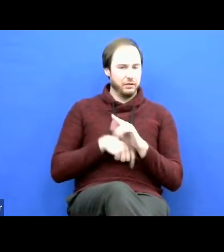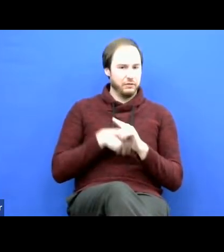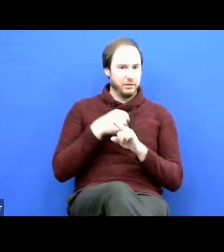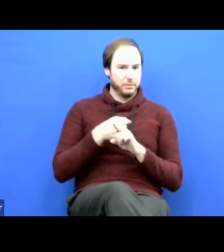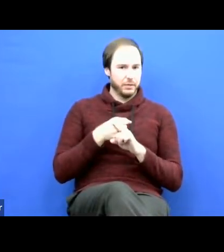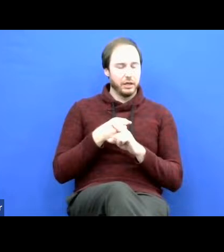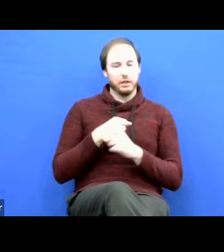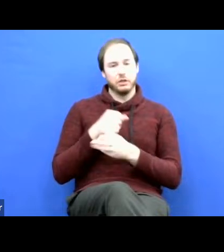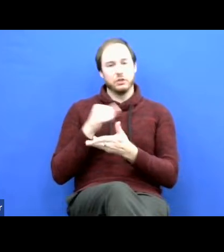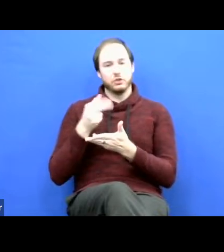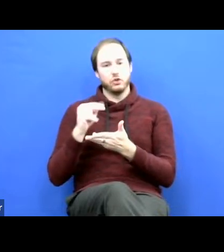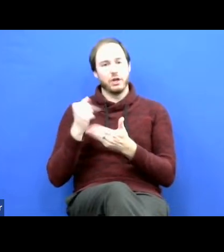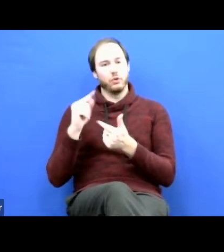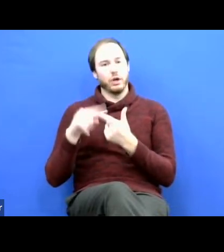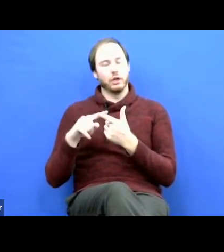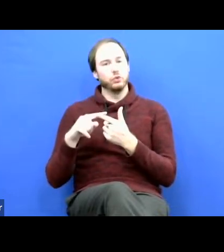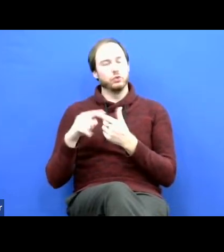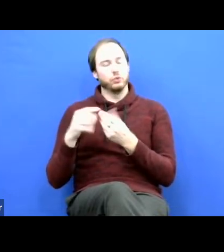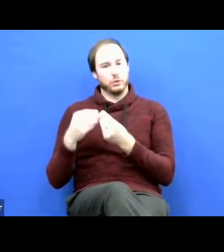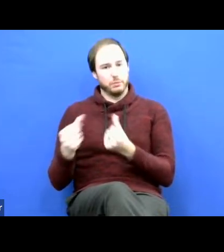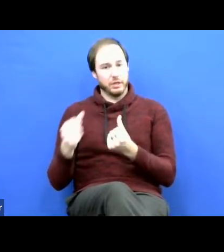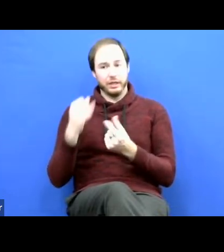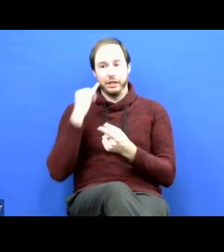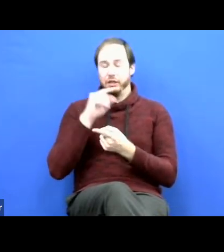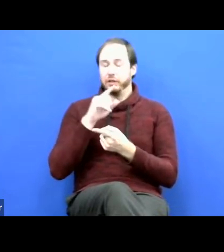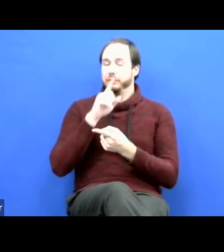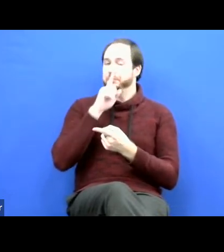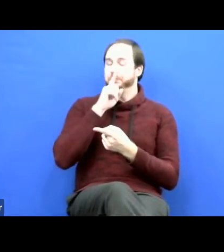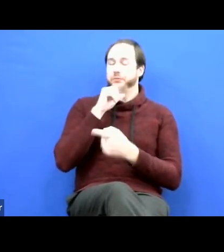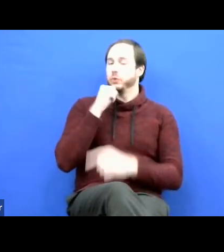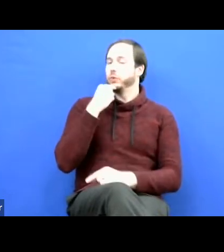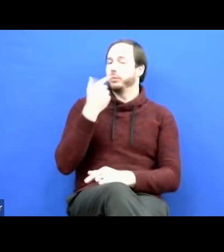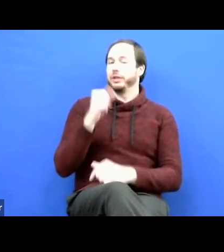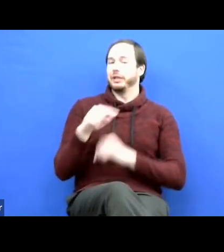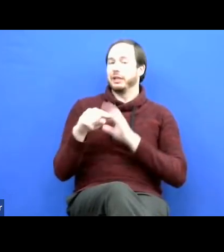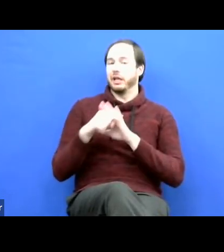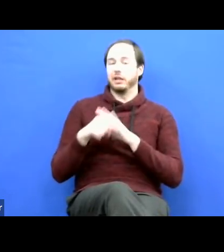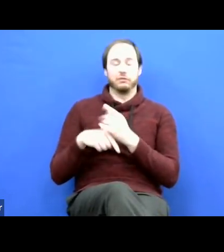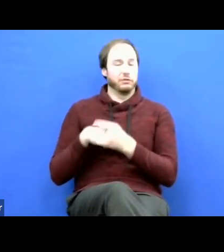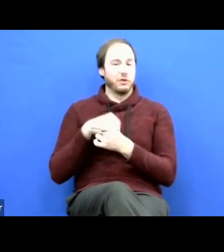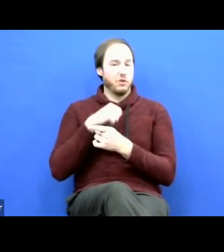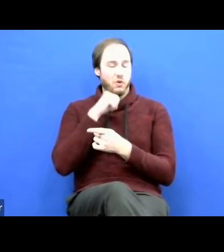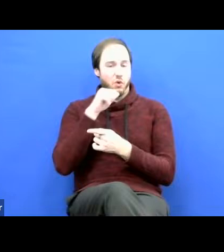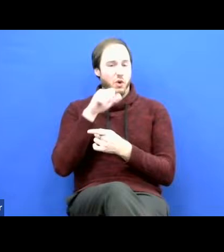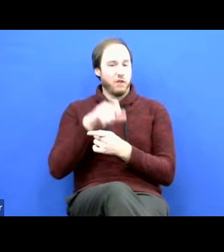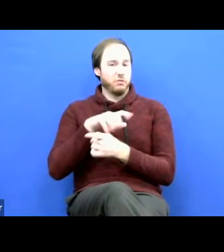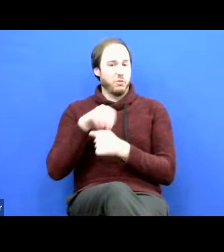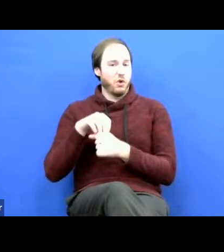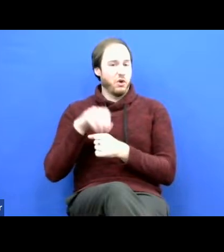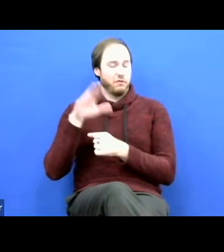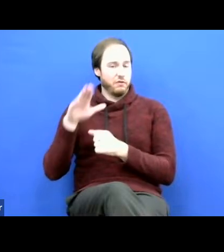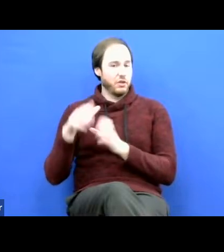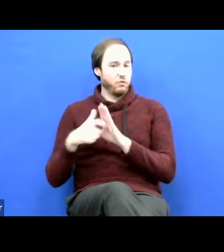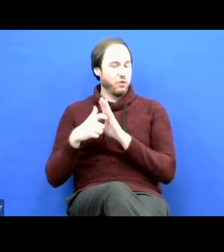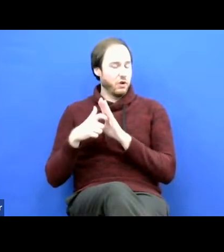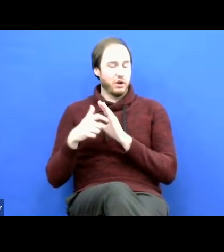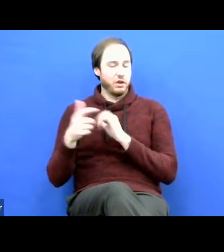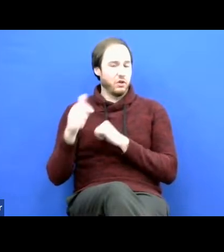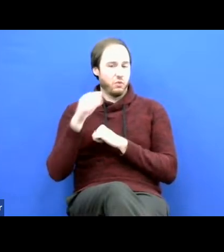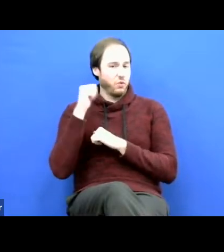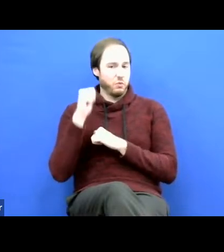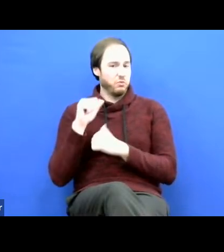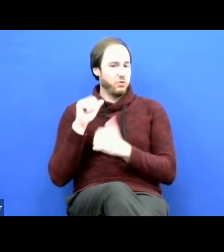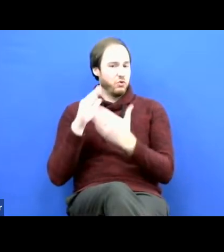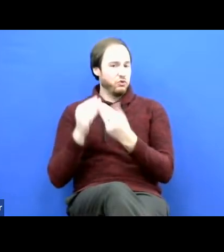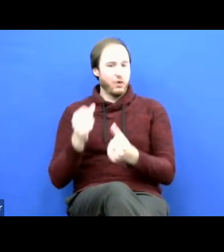to John to try to overcome them. If you don't talk to him and point those out, then they do not end up part of the special use permit and they will not be addressed